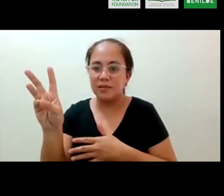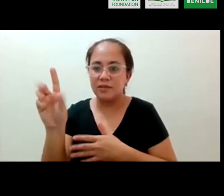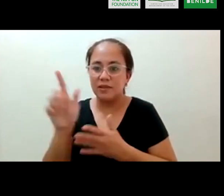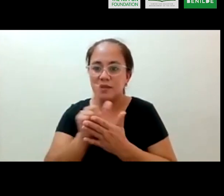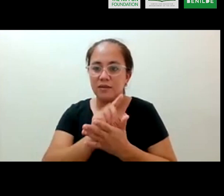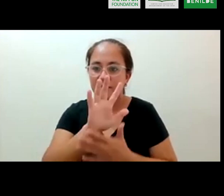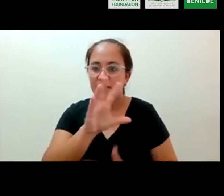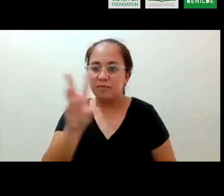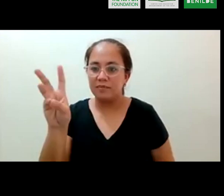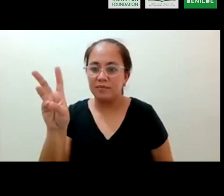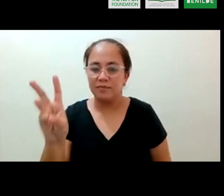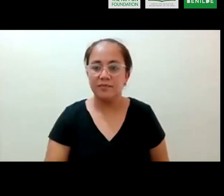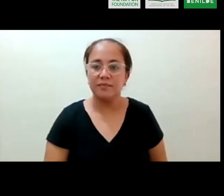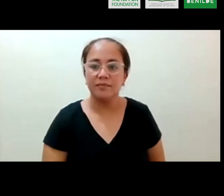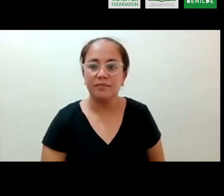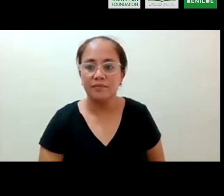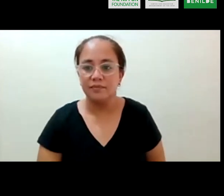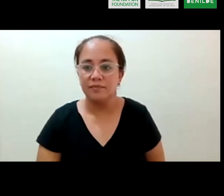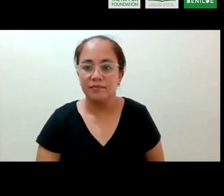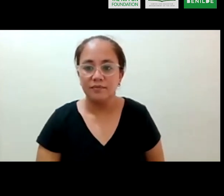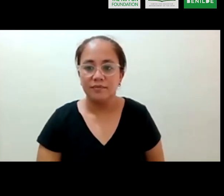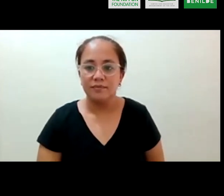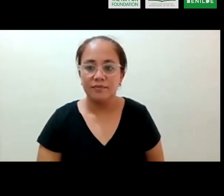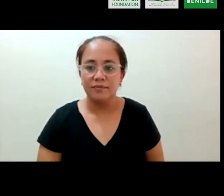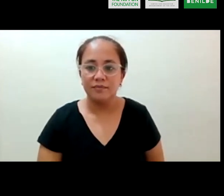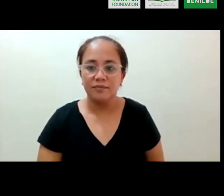That's us, sir. This is Peebs. Okay.